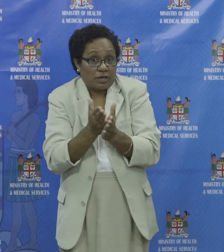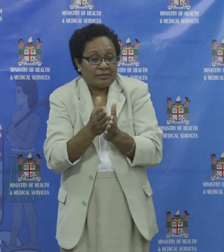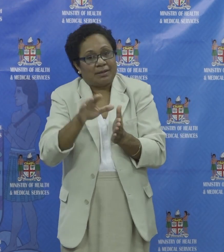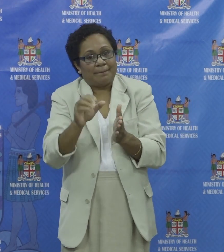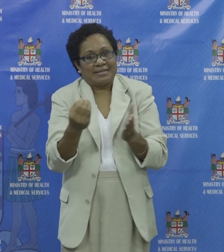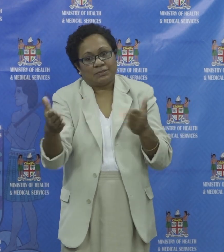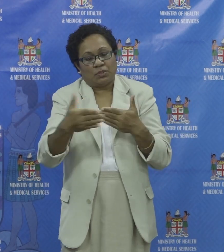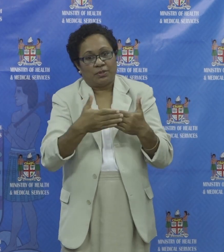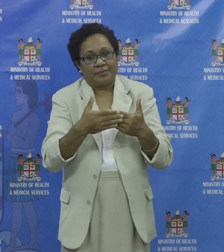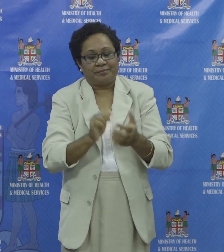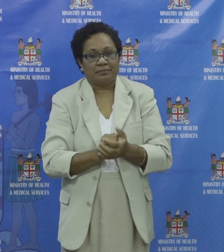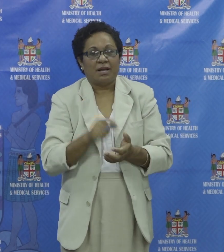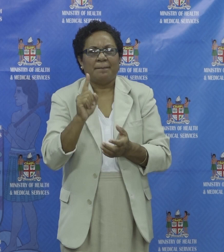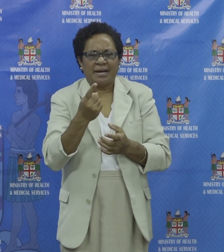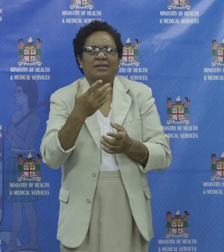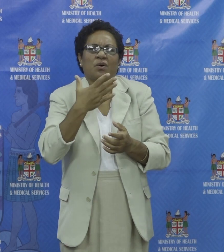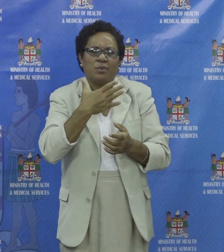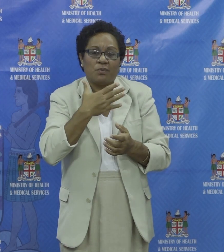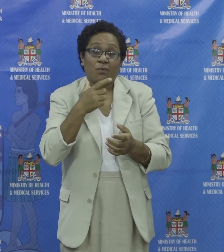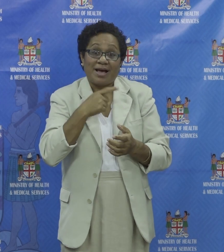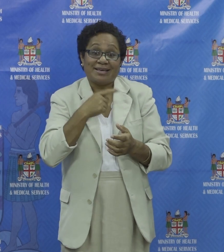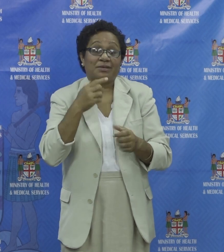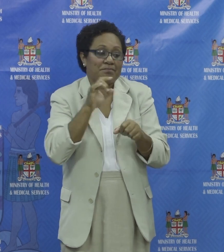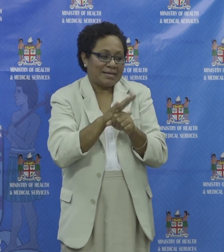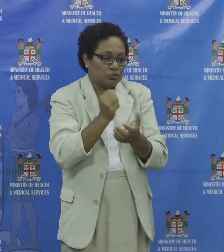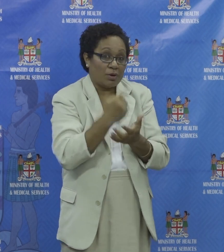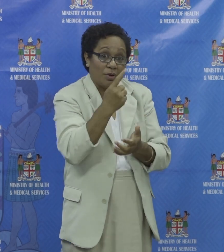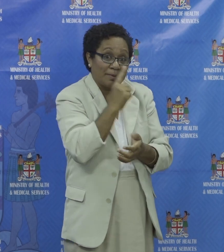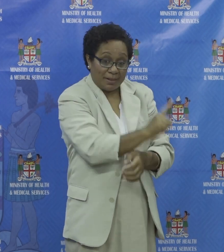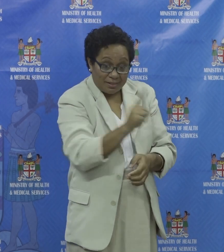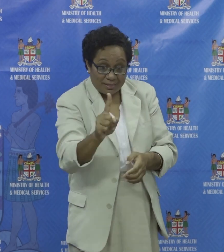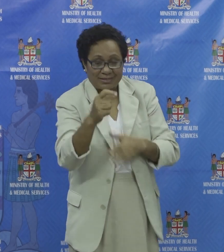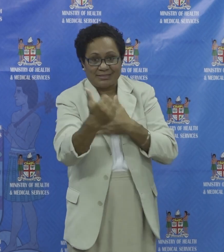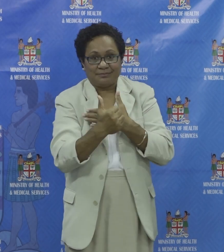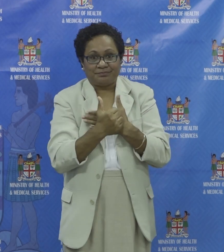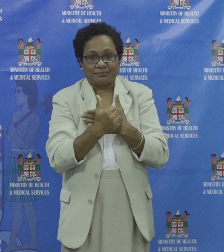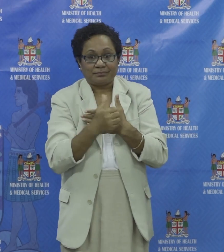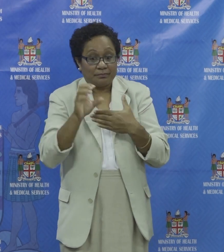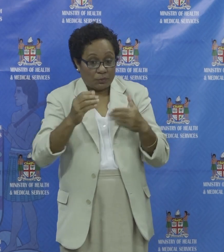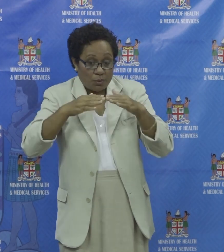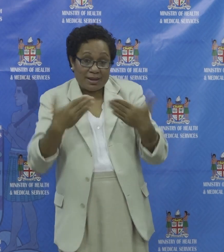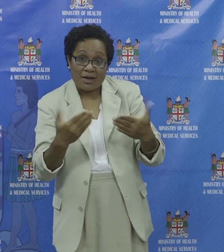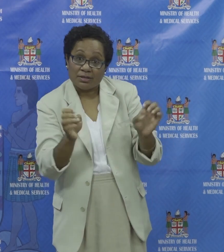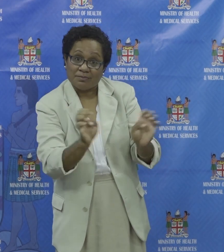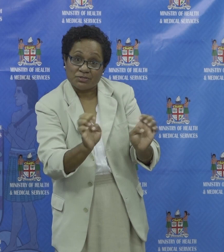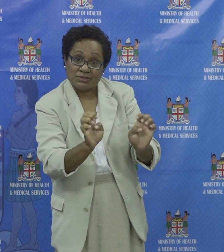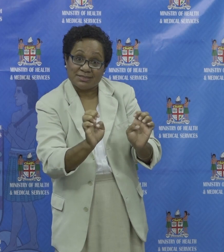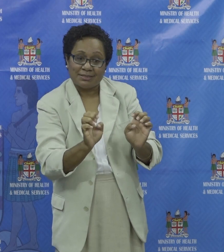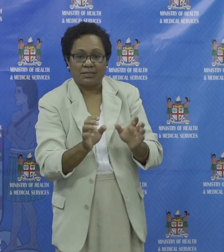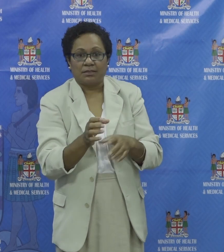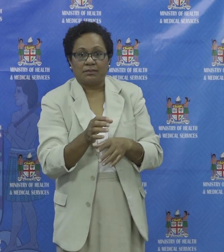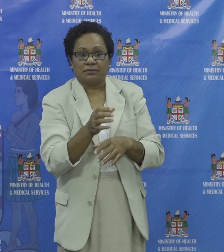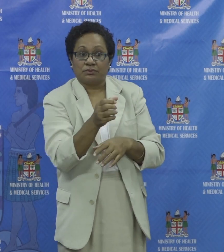keep critical services functioning safely. For the time being, as I mentioned, all emergency outpatient services will cease.